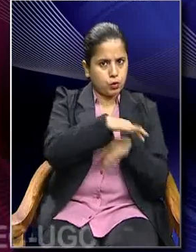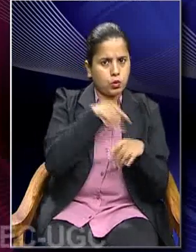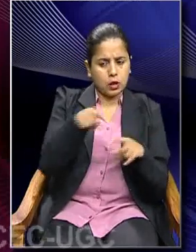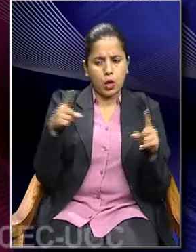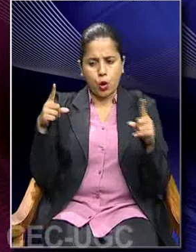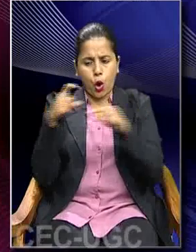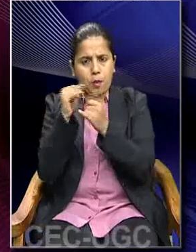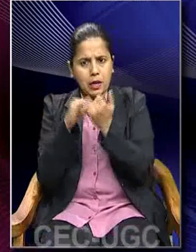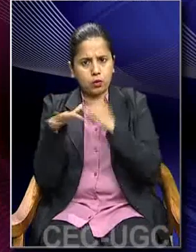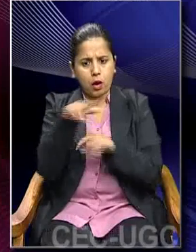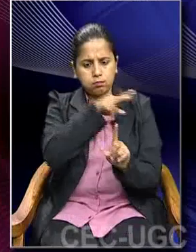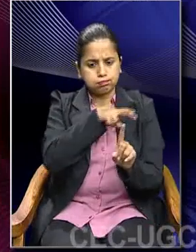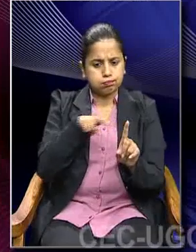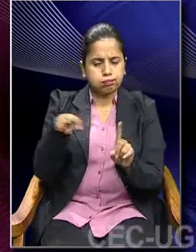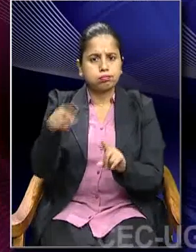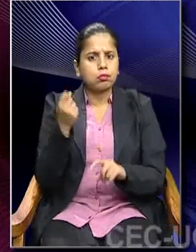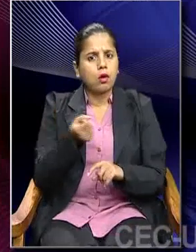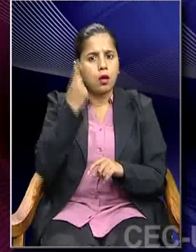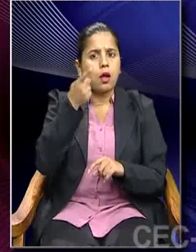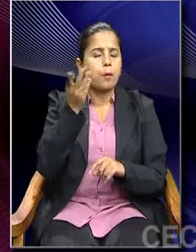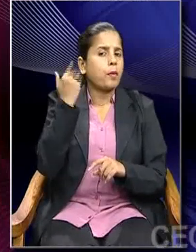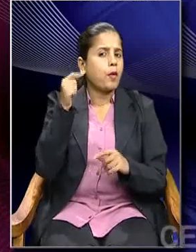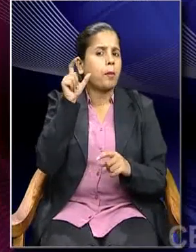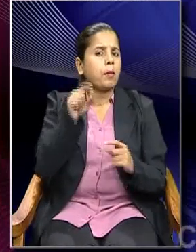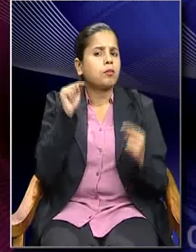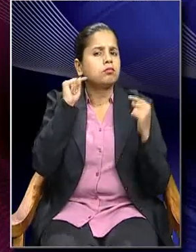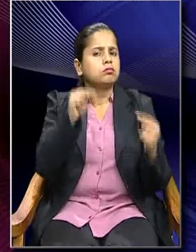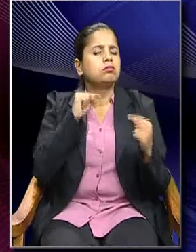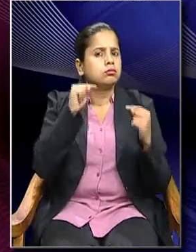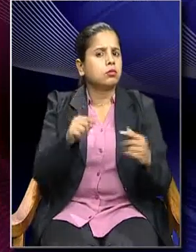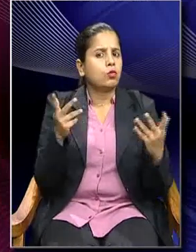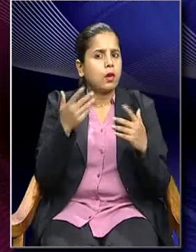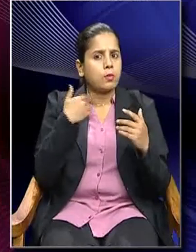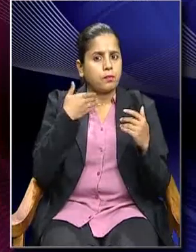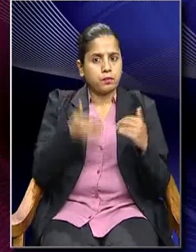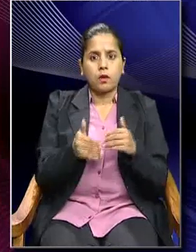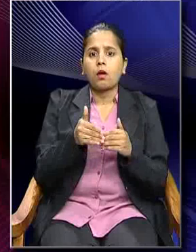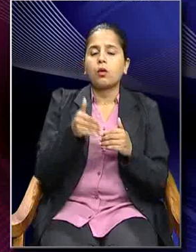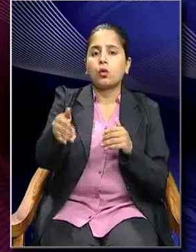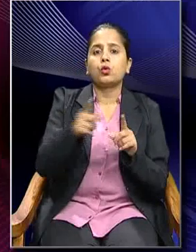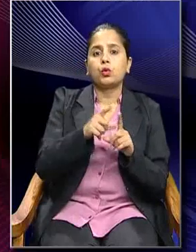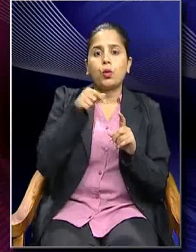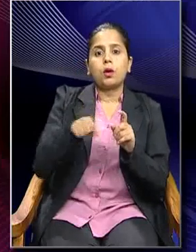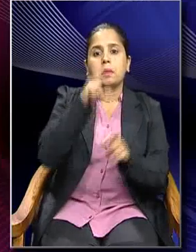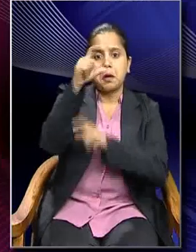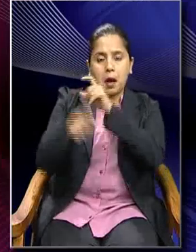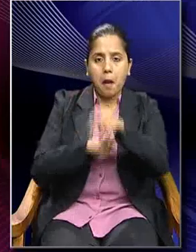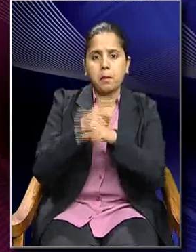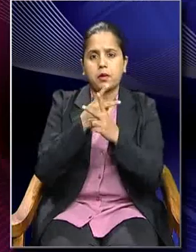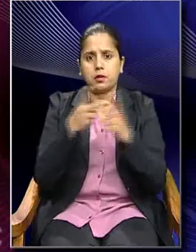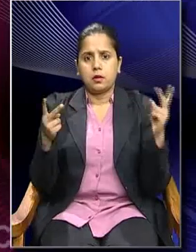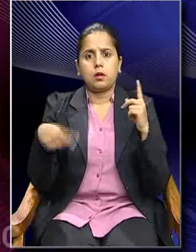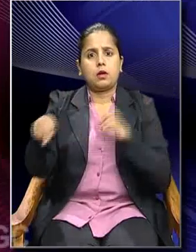complex society, where the argument was that as society is moving towards industrialization